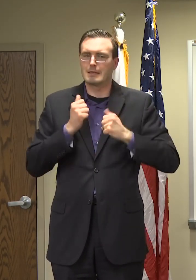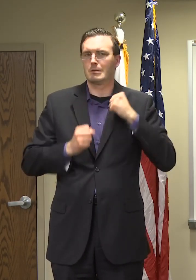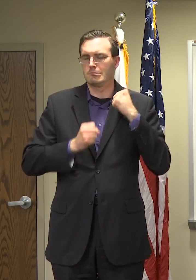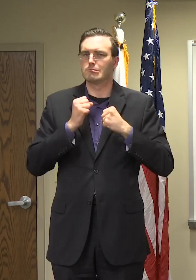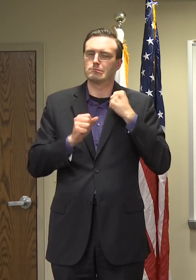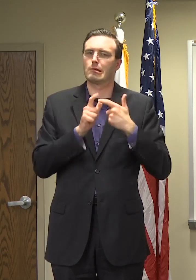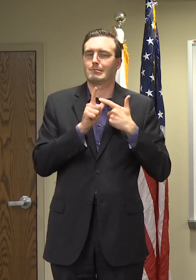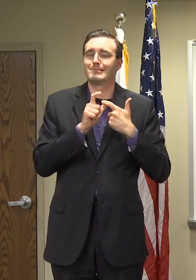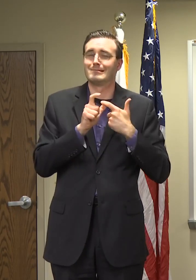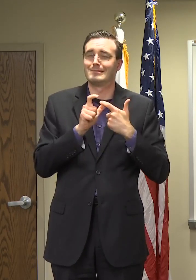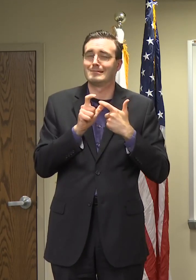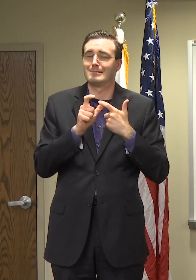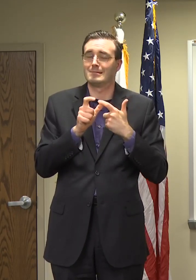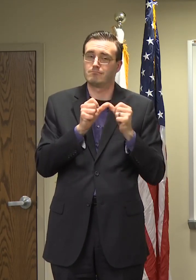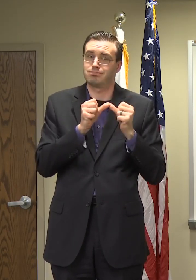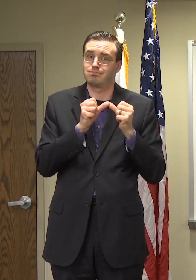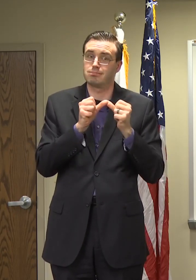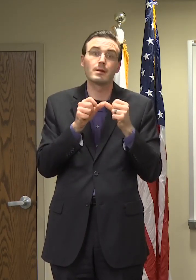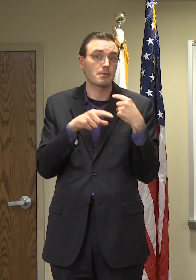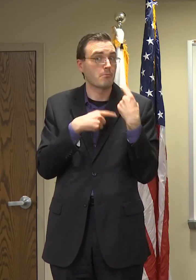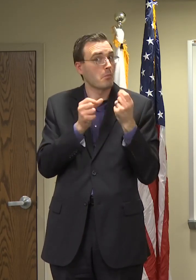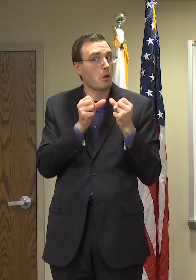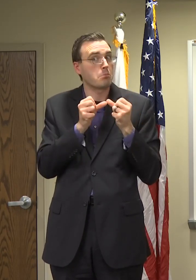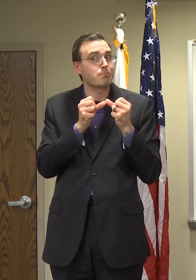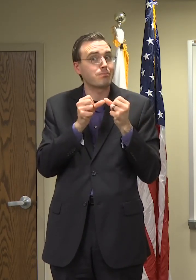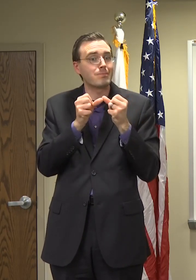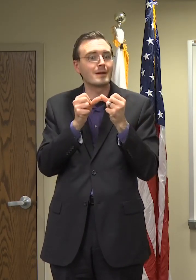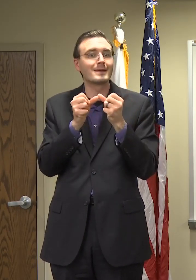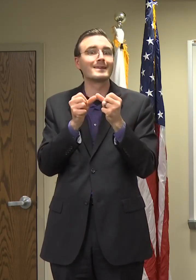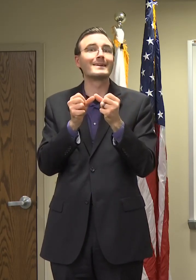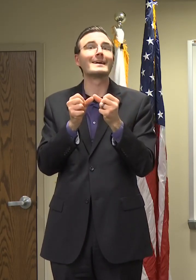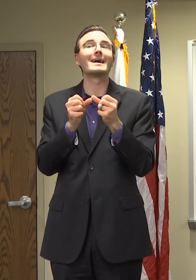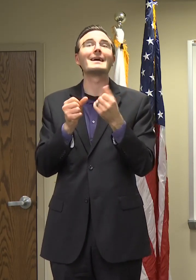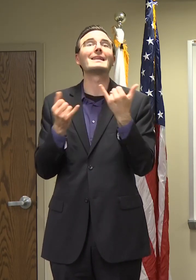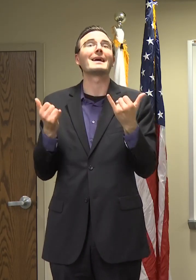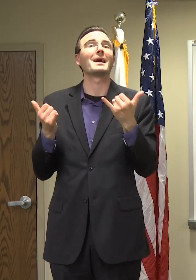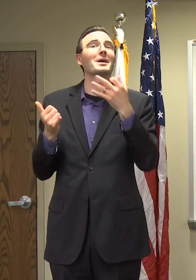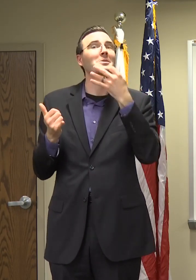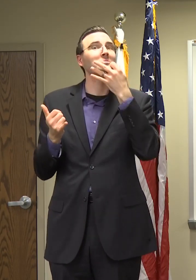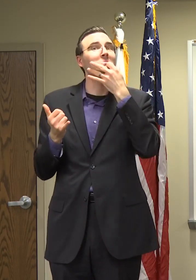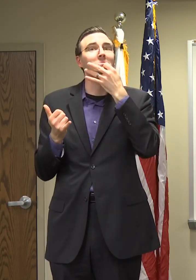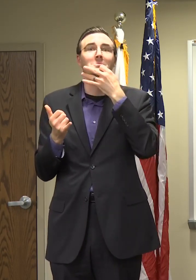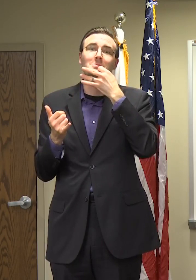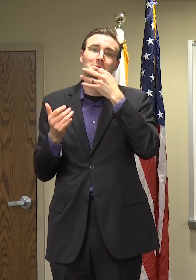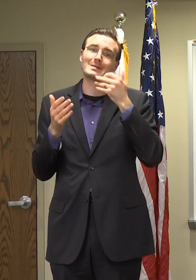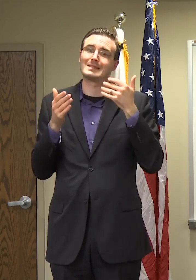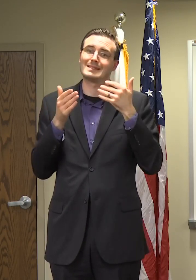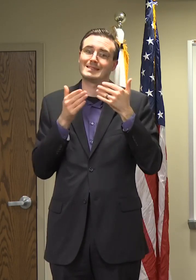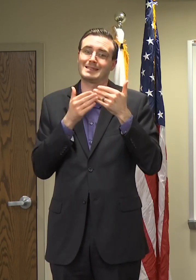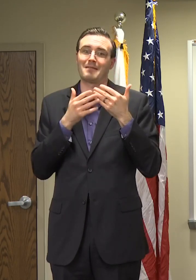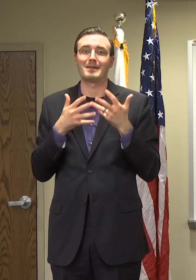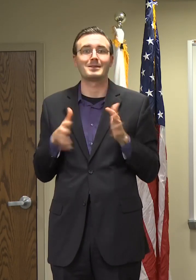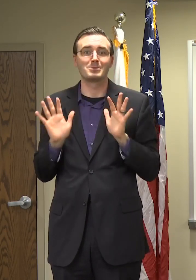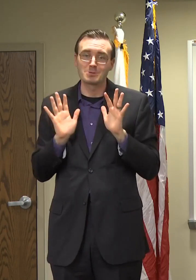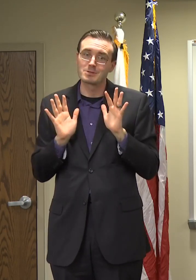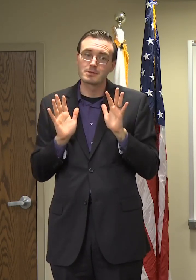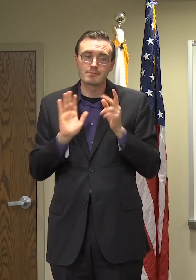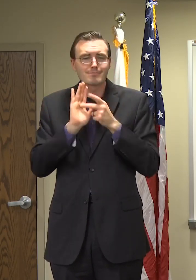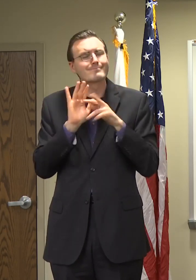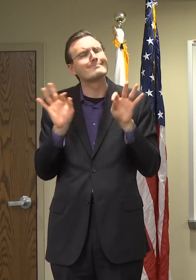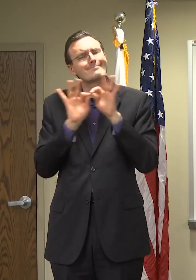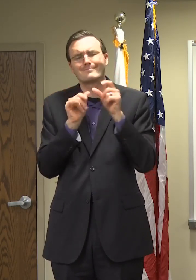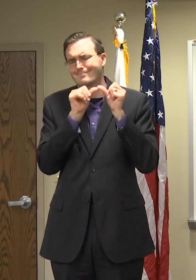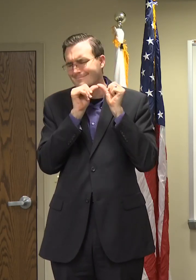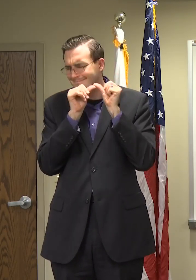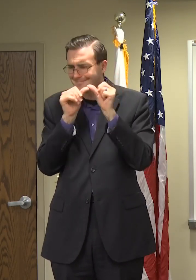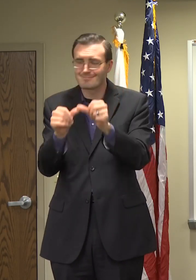It's important not only for yourself, your family, others, but your essential workforce and those around you. So you